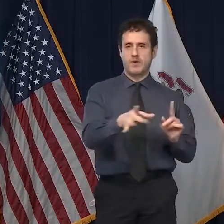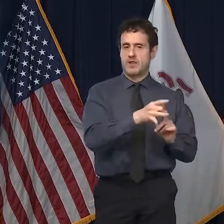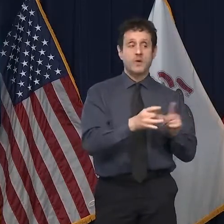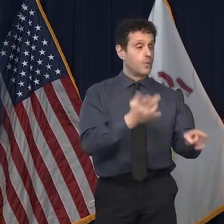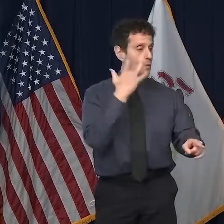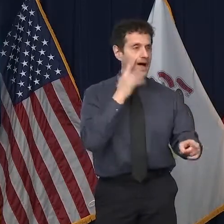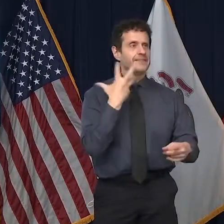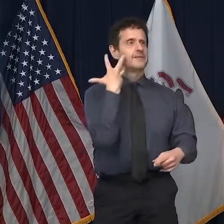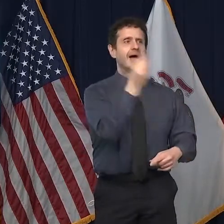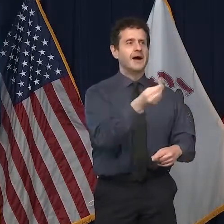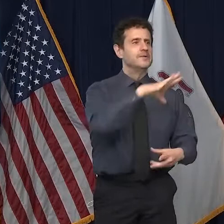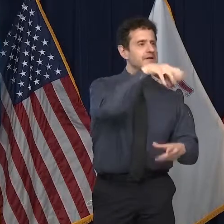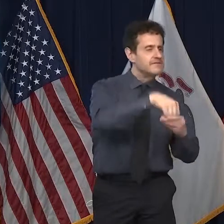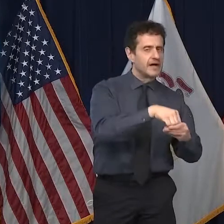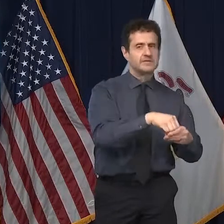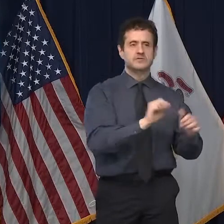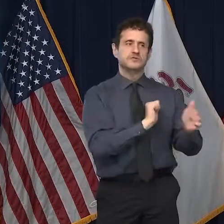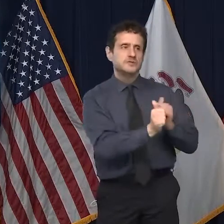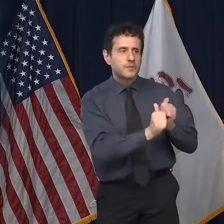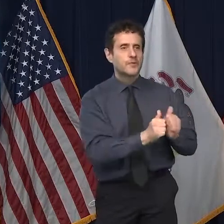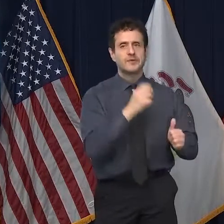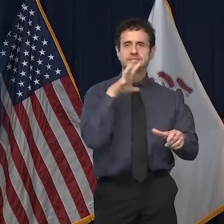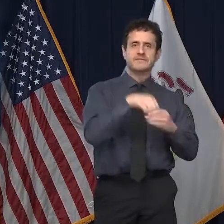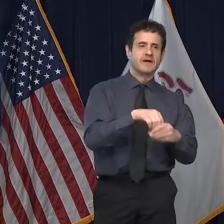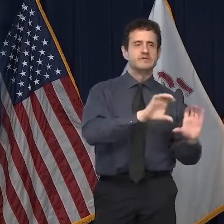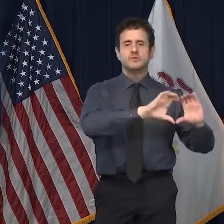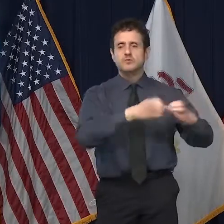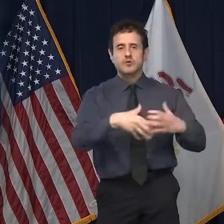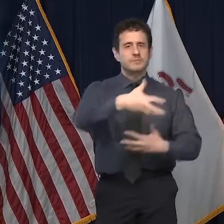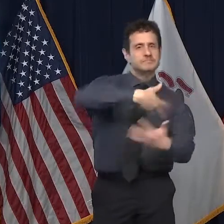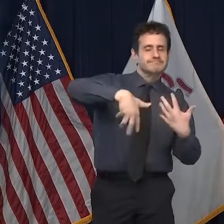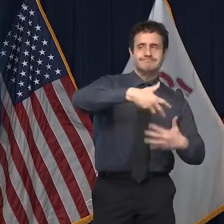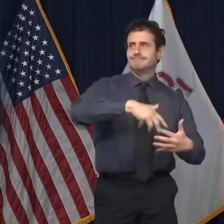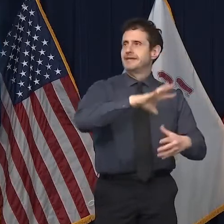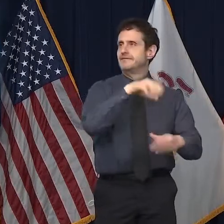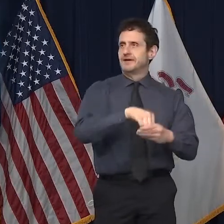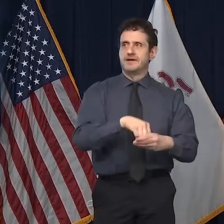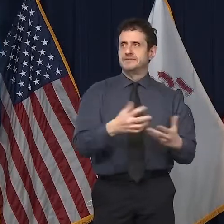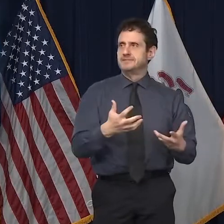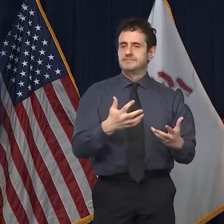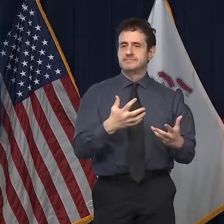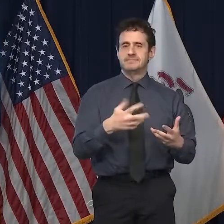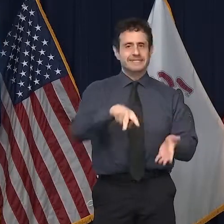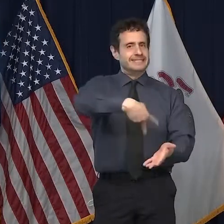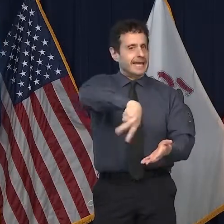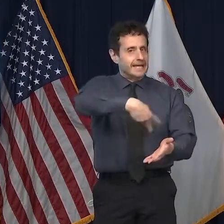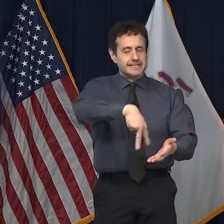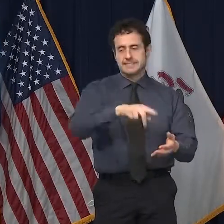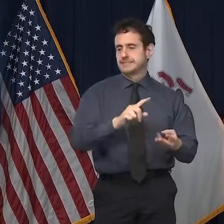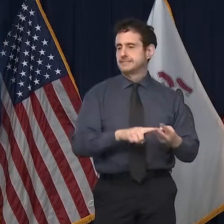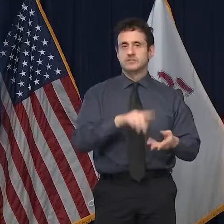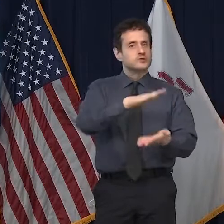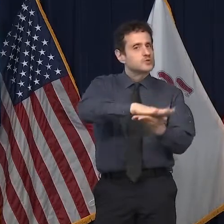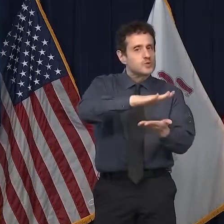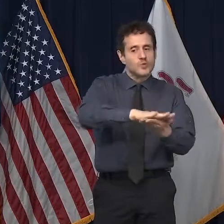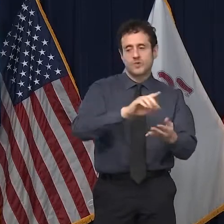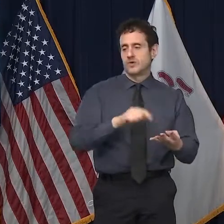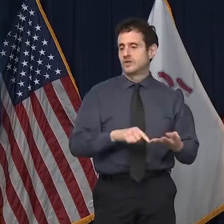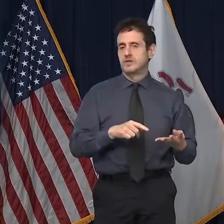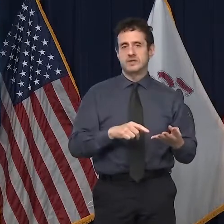activities and group things as well. There's sports, there's dance, there's school,